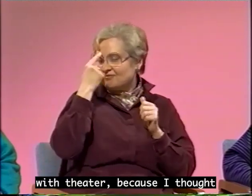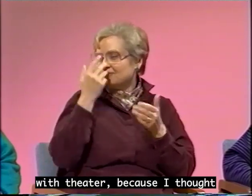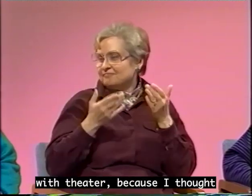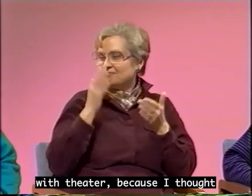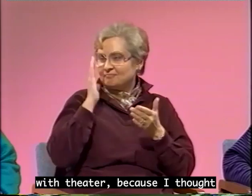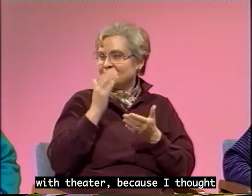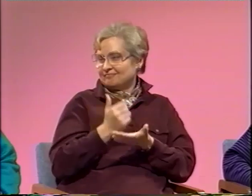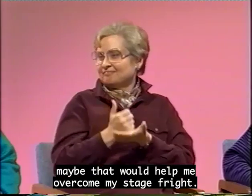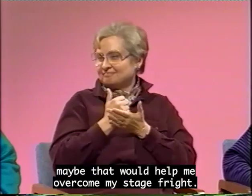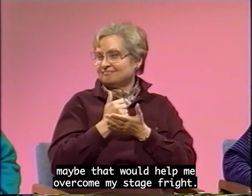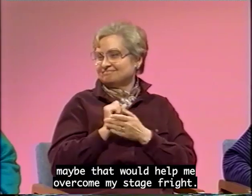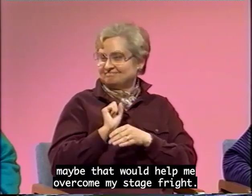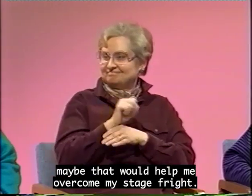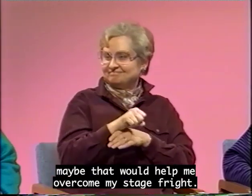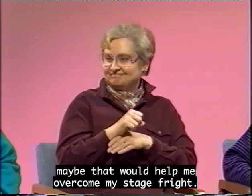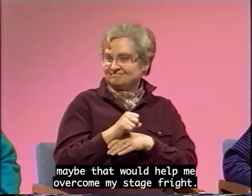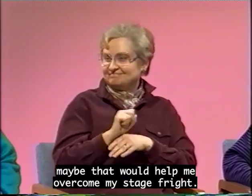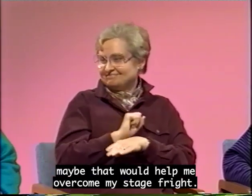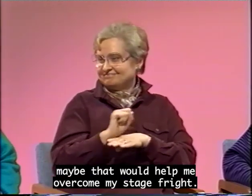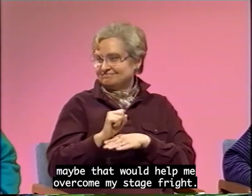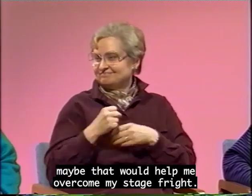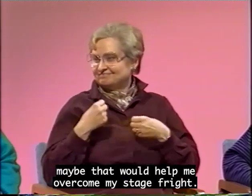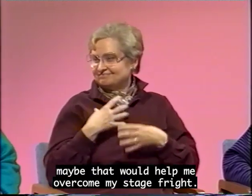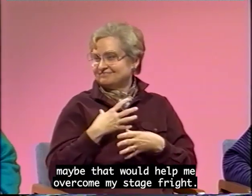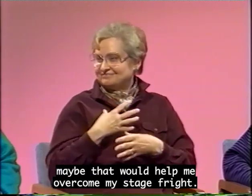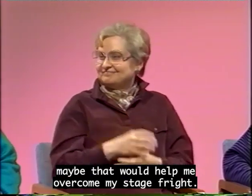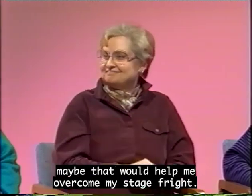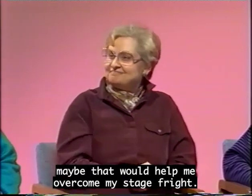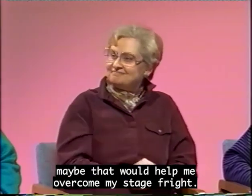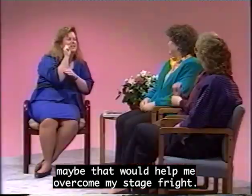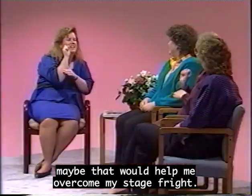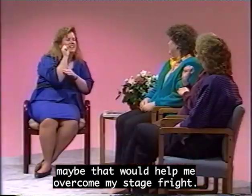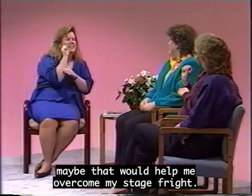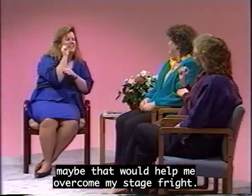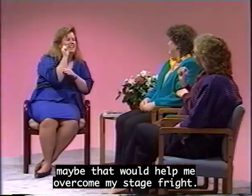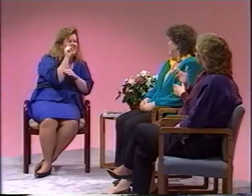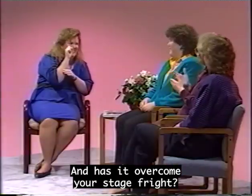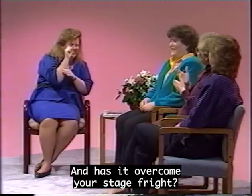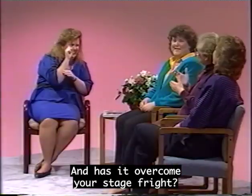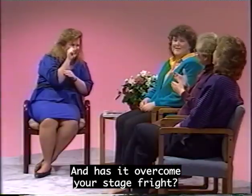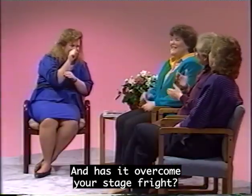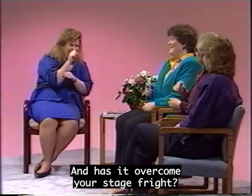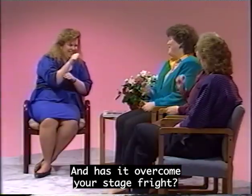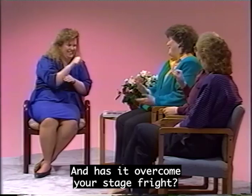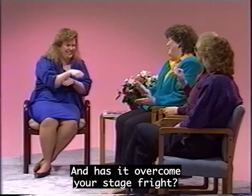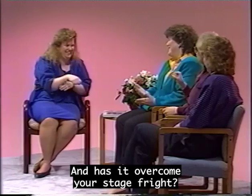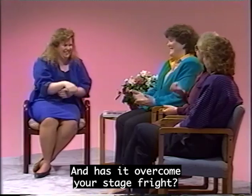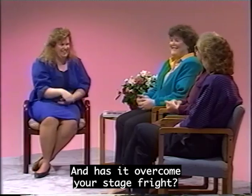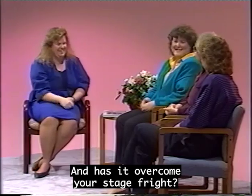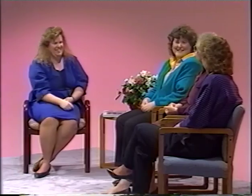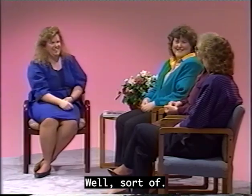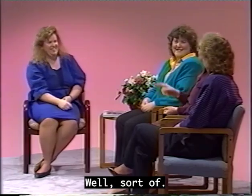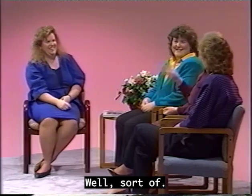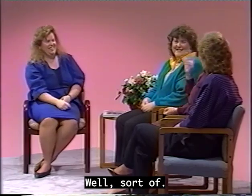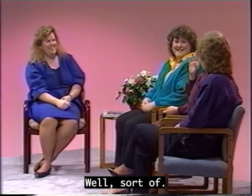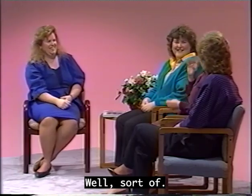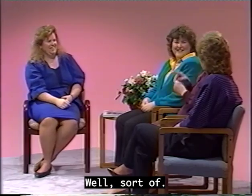I thought maybe that would help me overcome my stage fright. And has it overcome your stage fright? Well, in